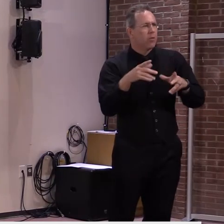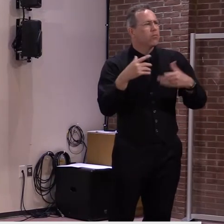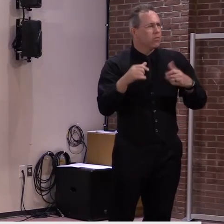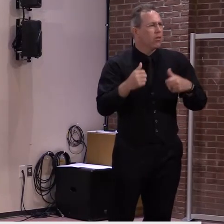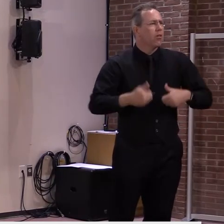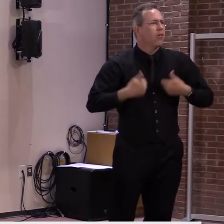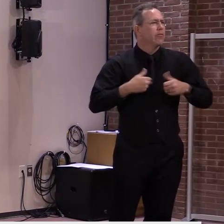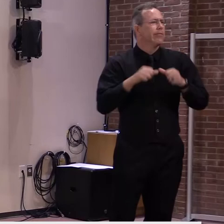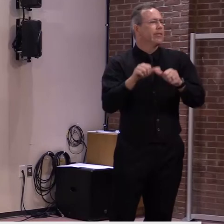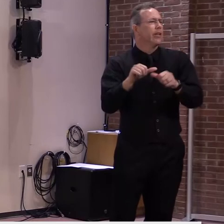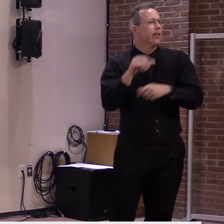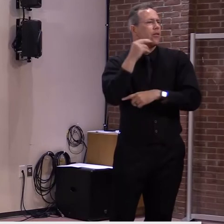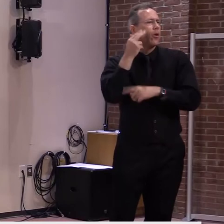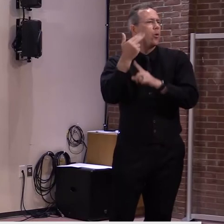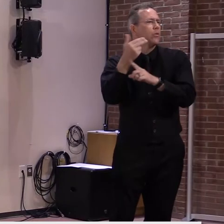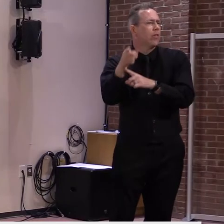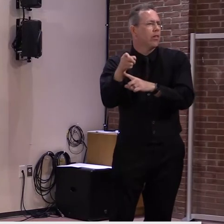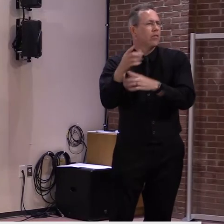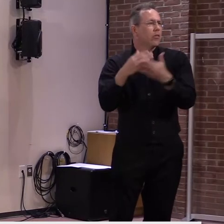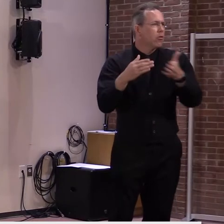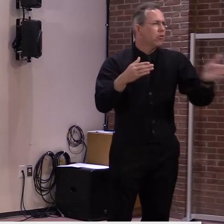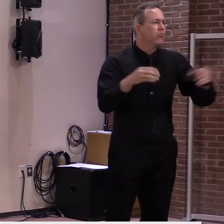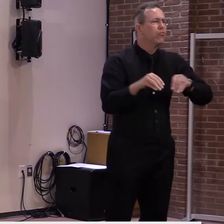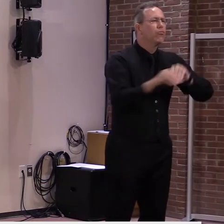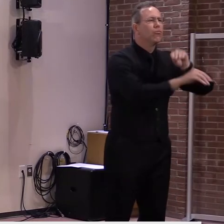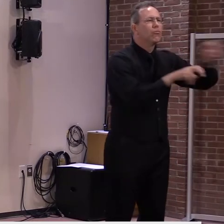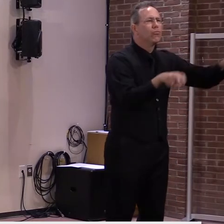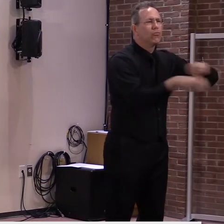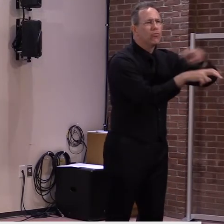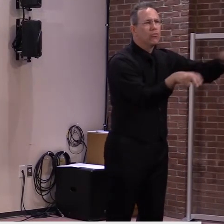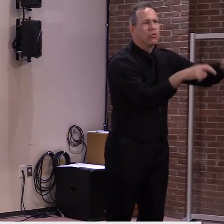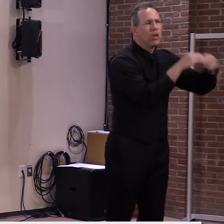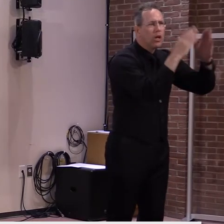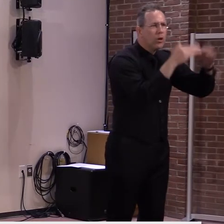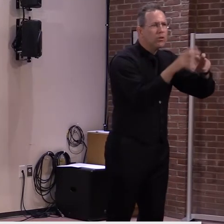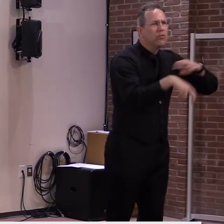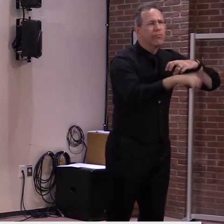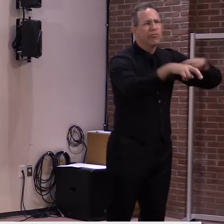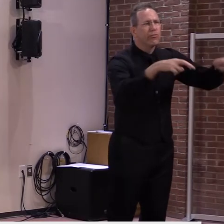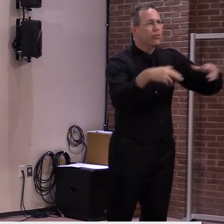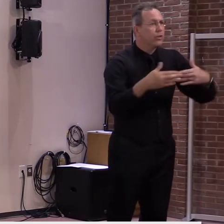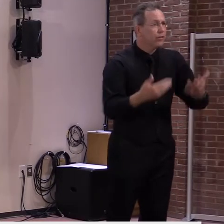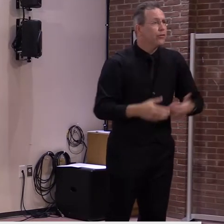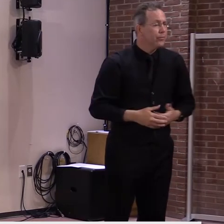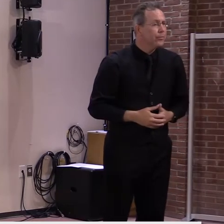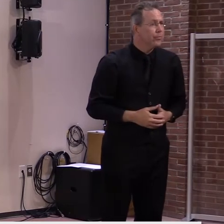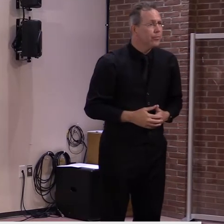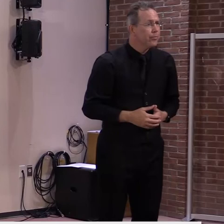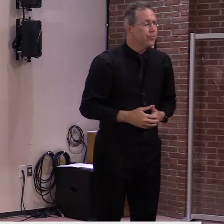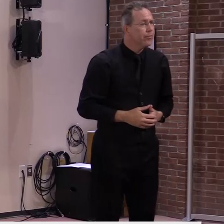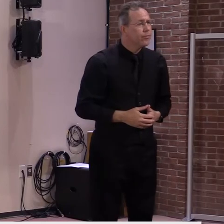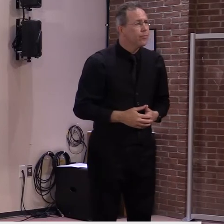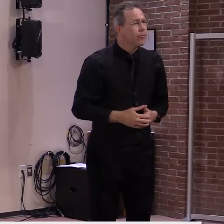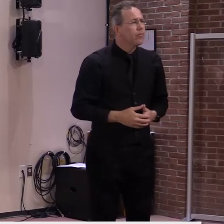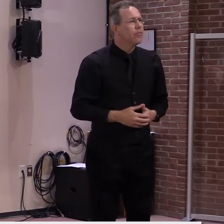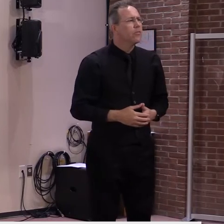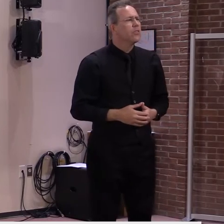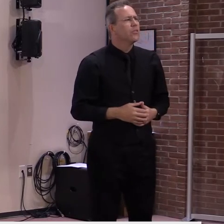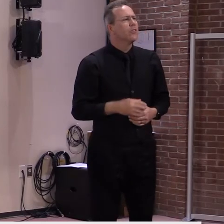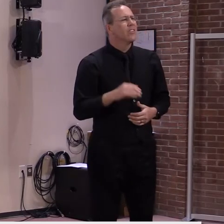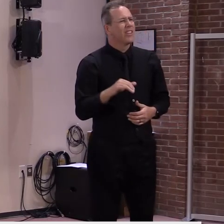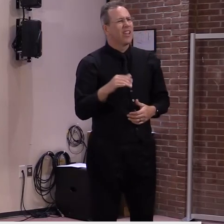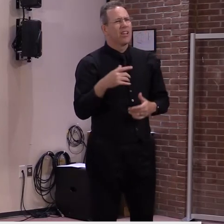year from this year to the permanent housing aspects that we're trying to do through the governor's